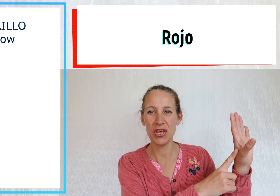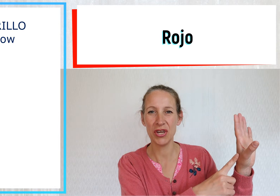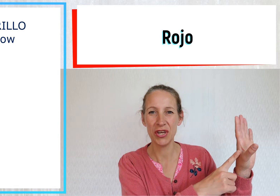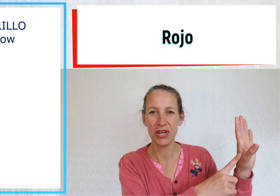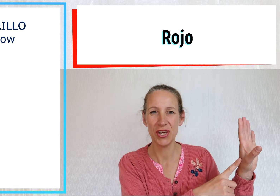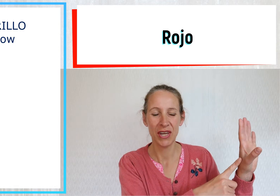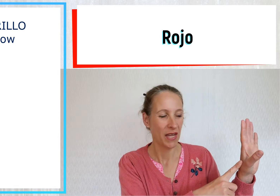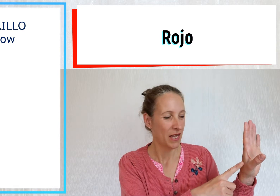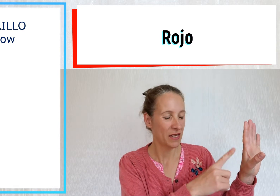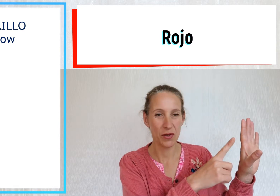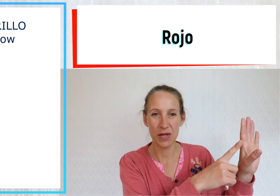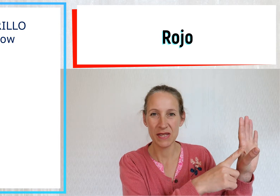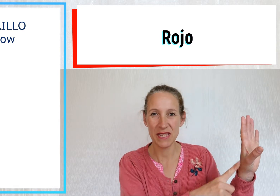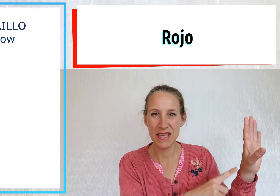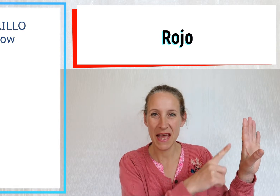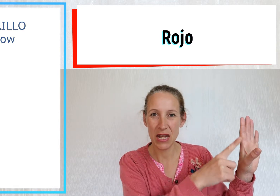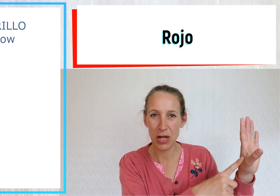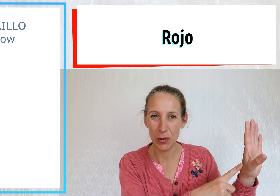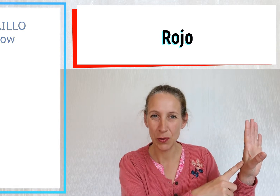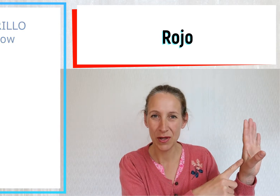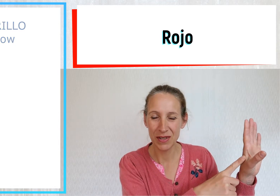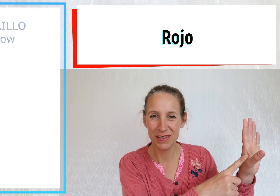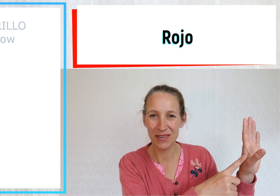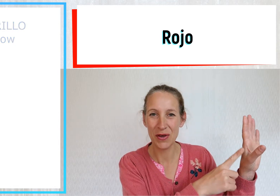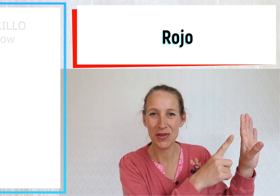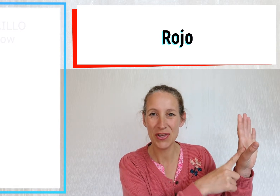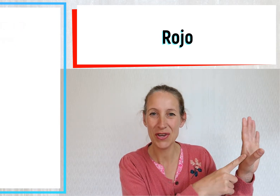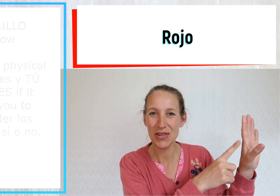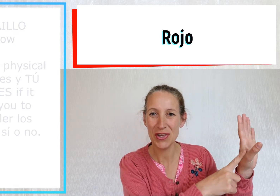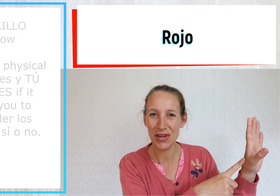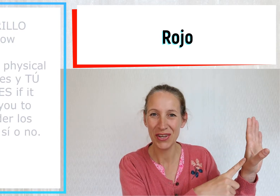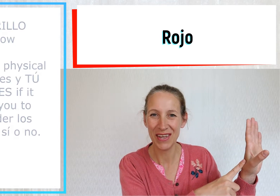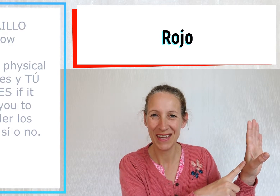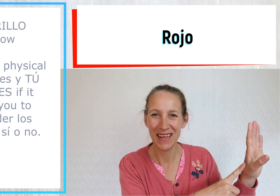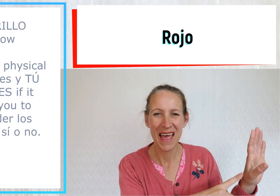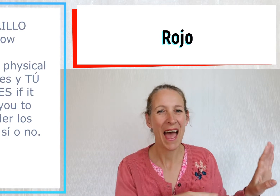y, so it's yellow. So y. And